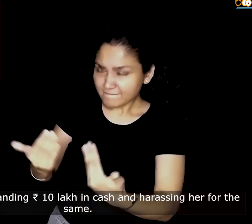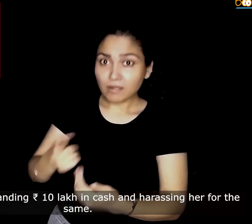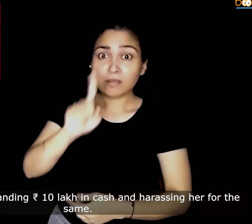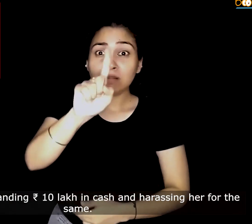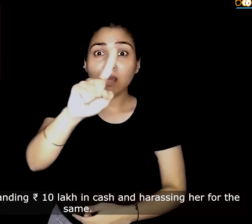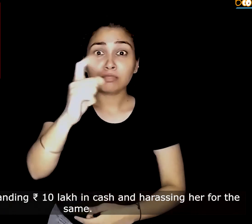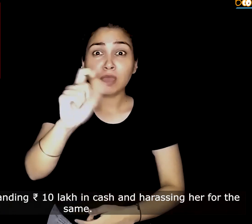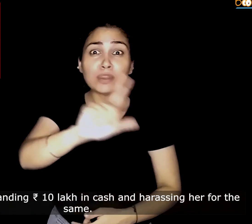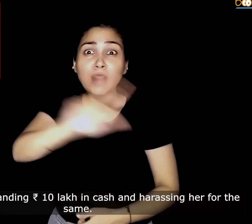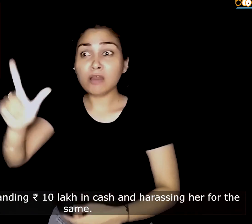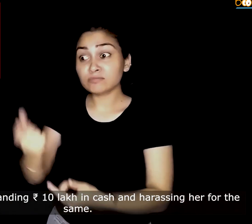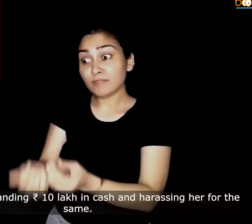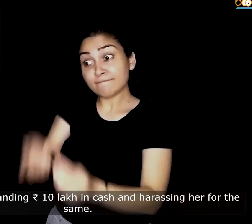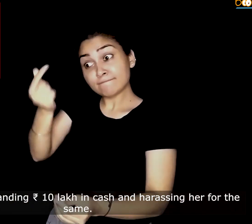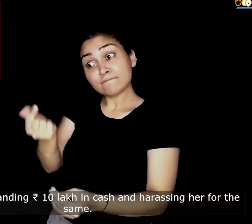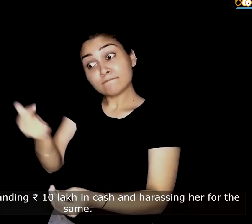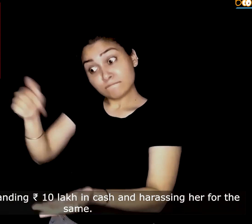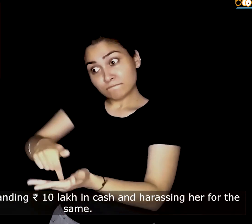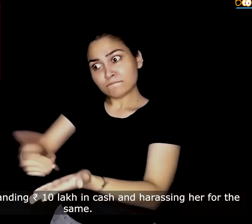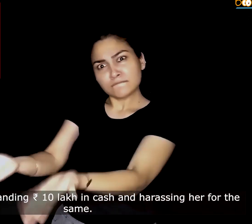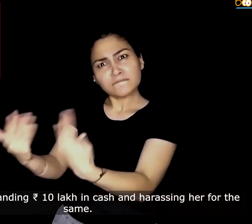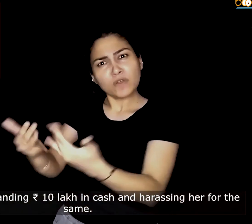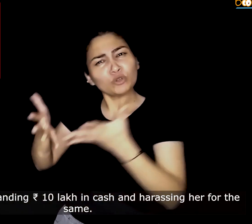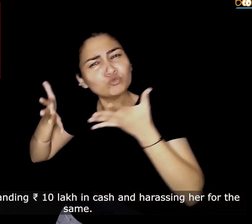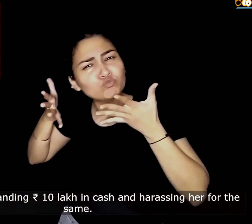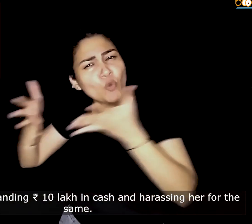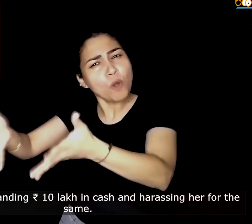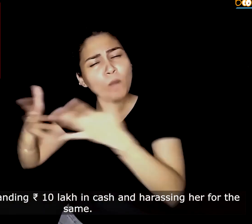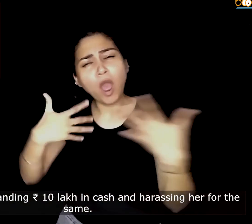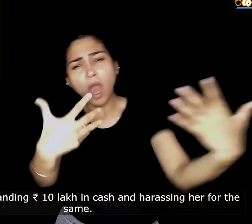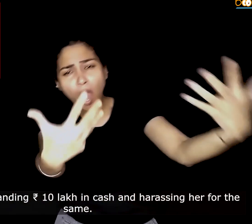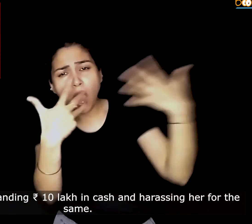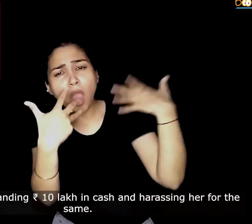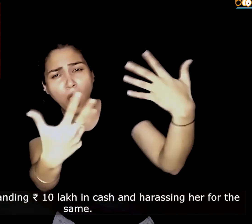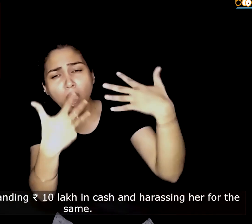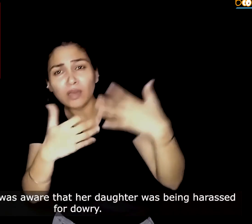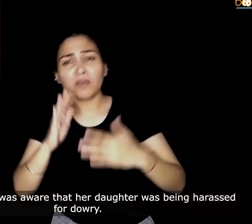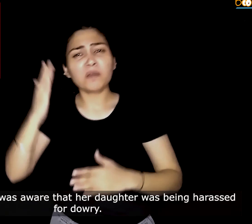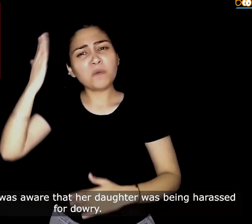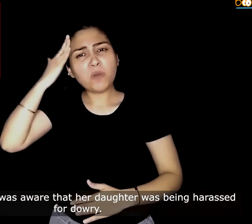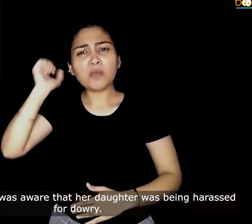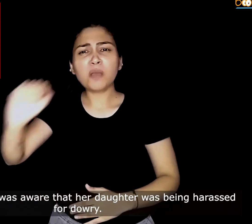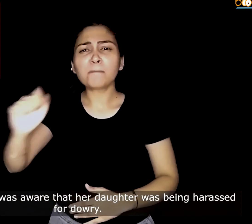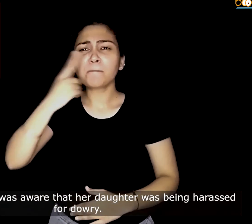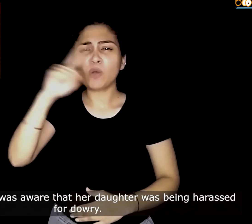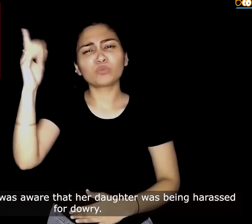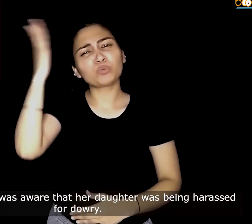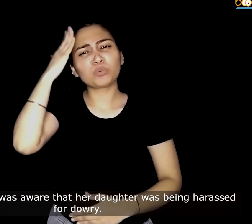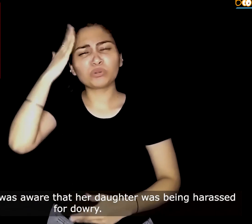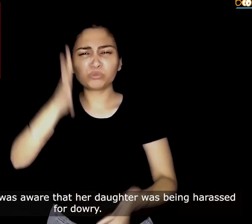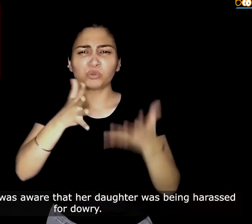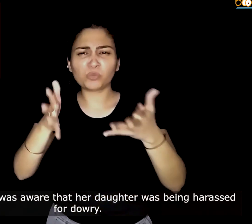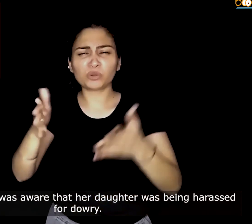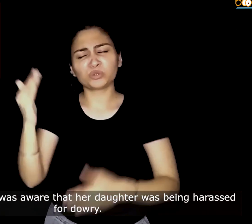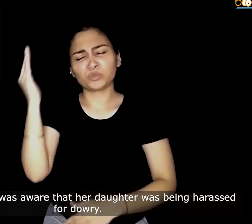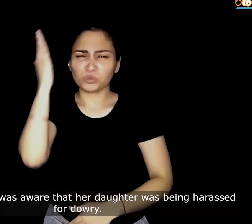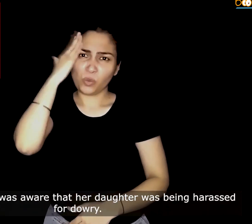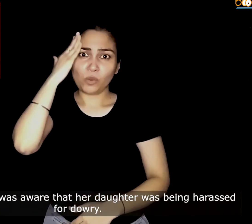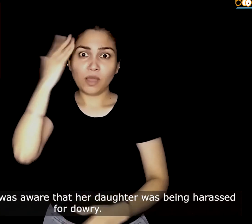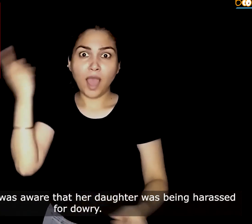demanding rupees 10 lakh in cash and harassing her for the same suchitra's mom was aware that her daughter was being harassed for